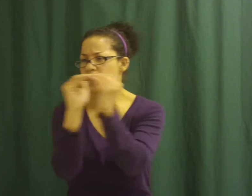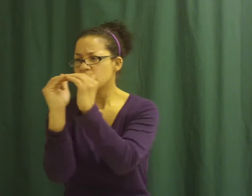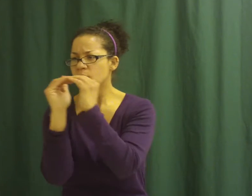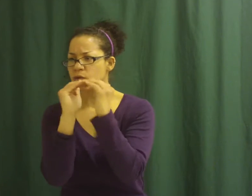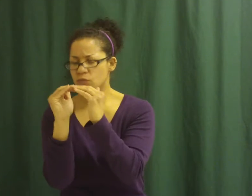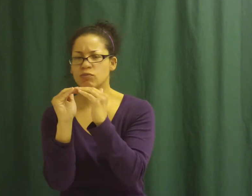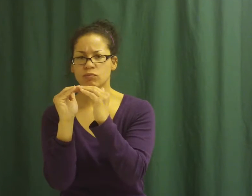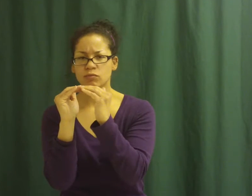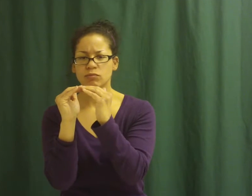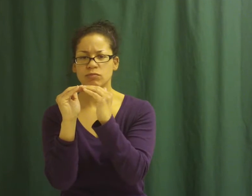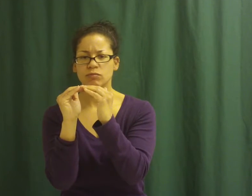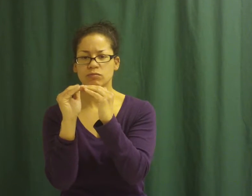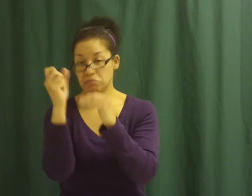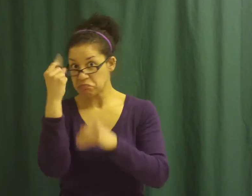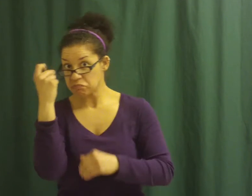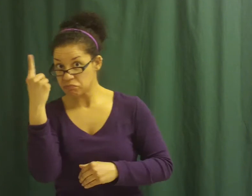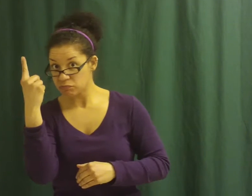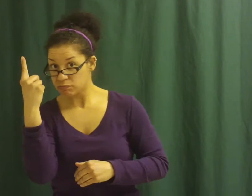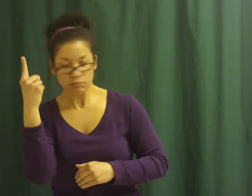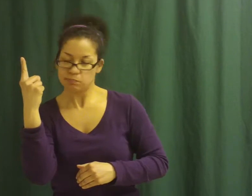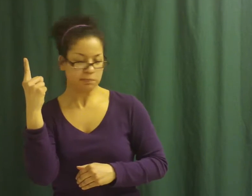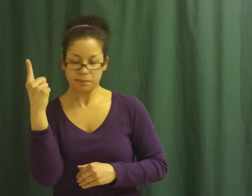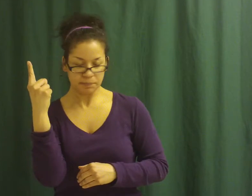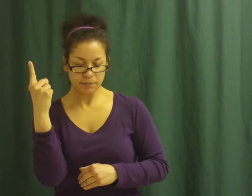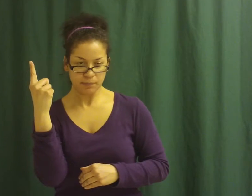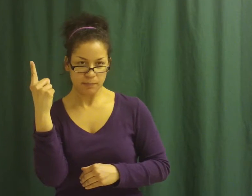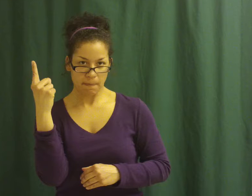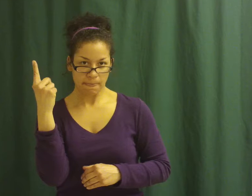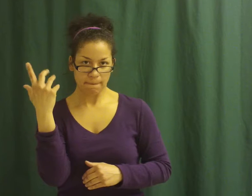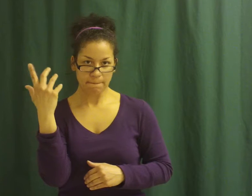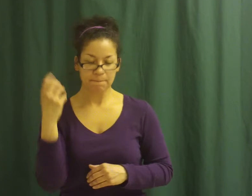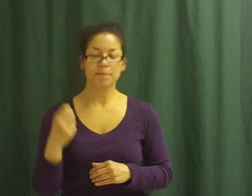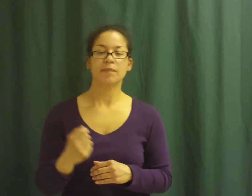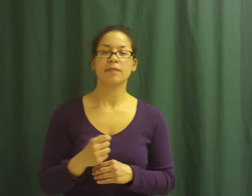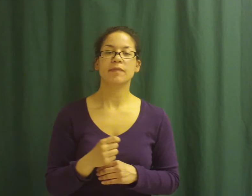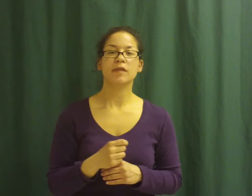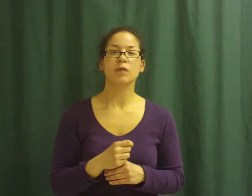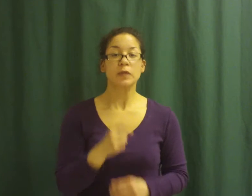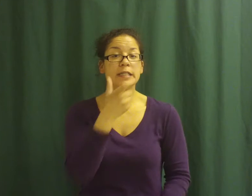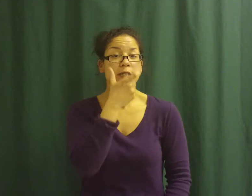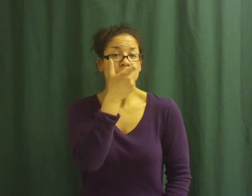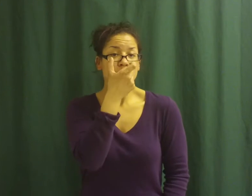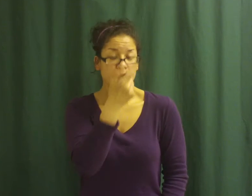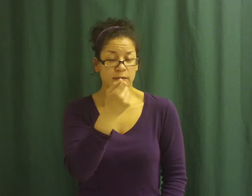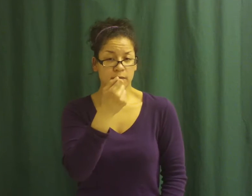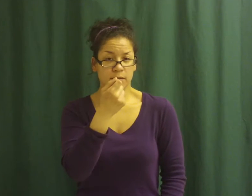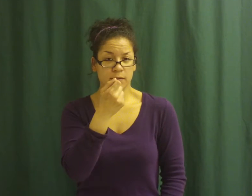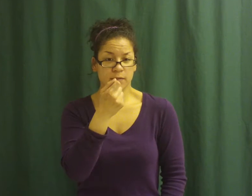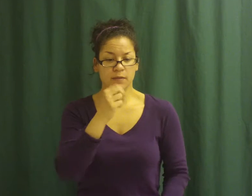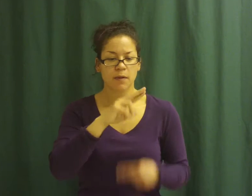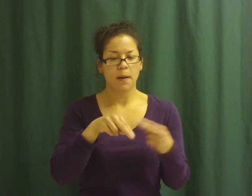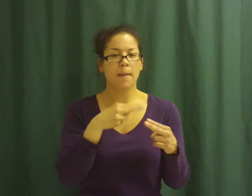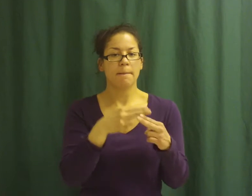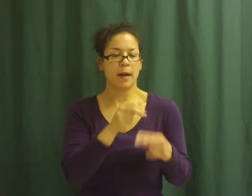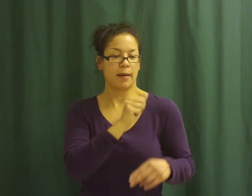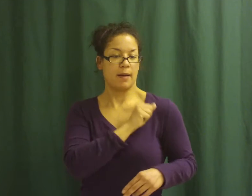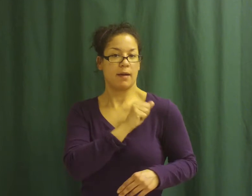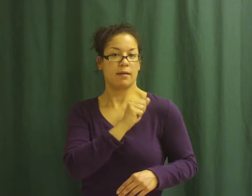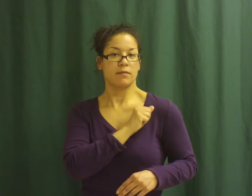It is interesting to note that what Adams understood and expressed